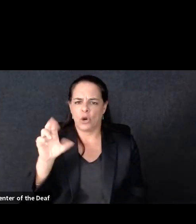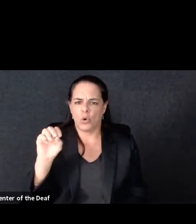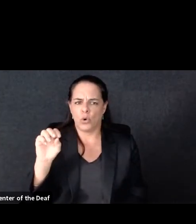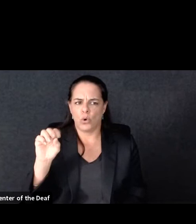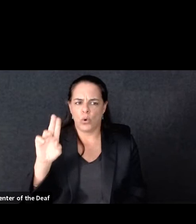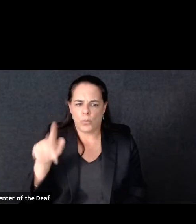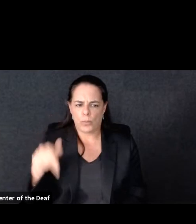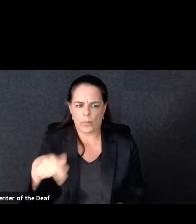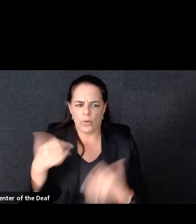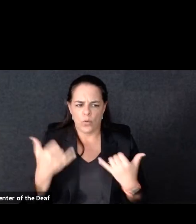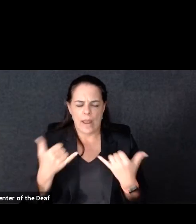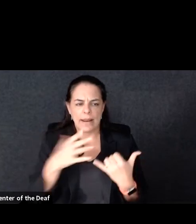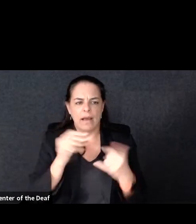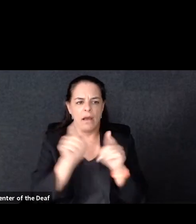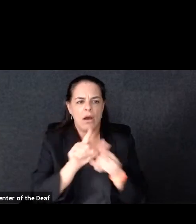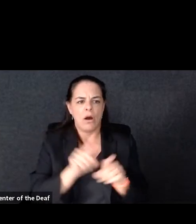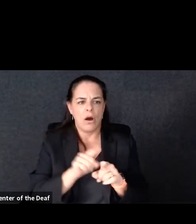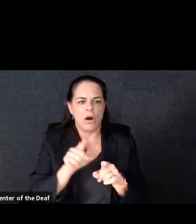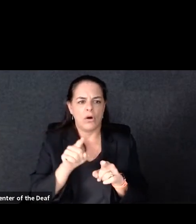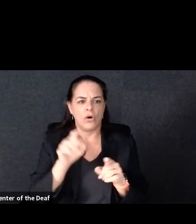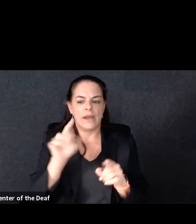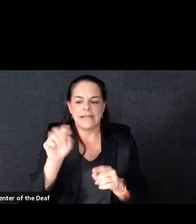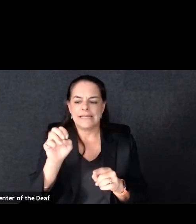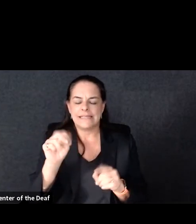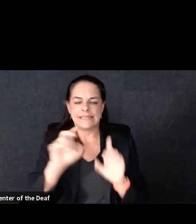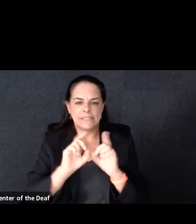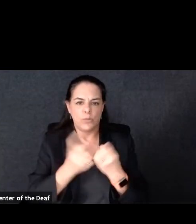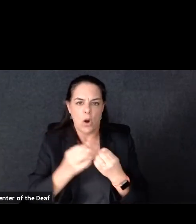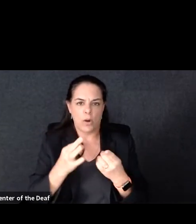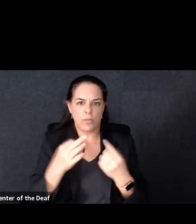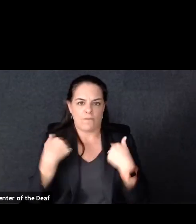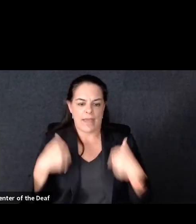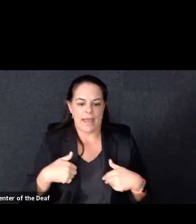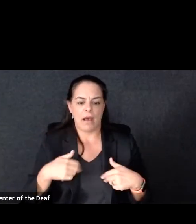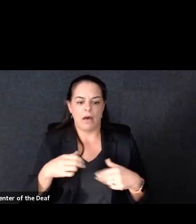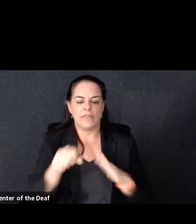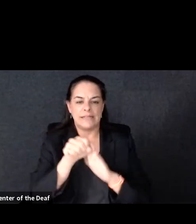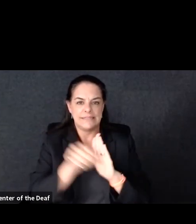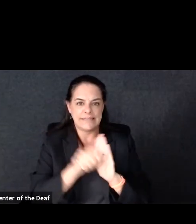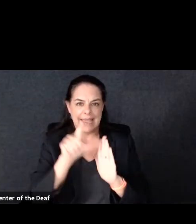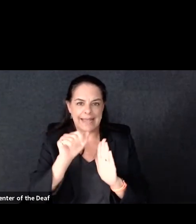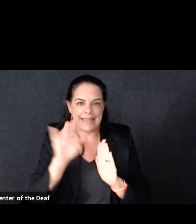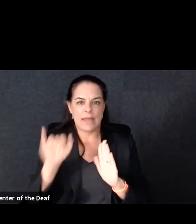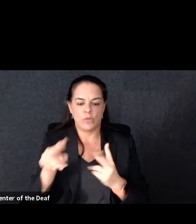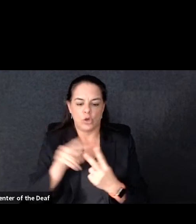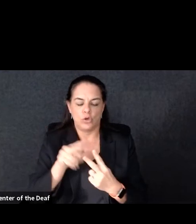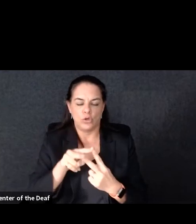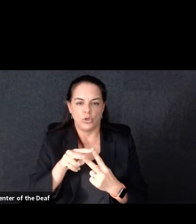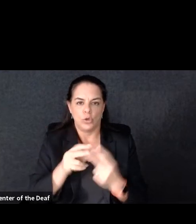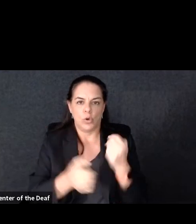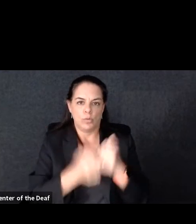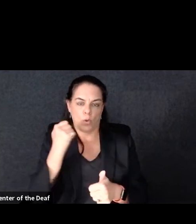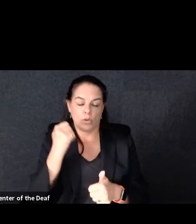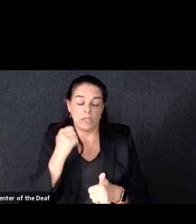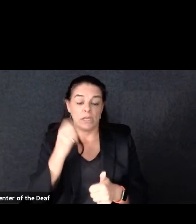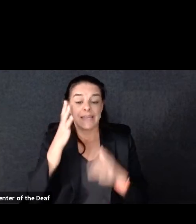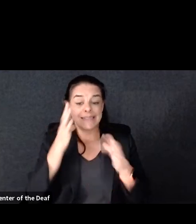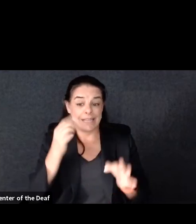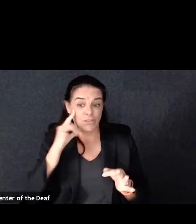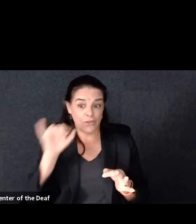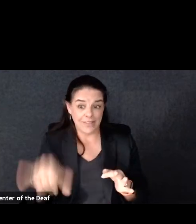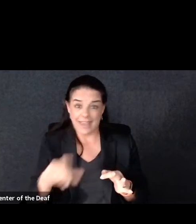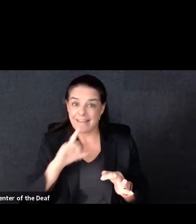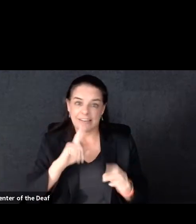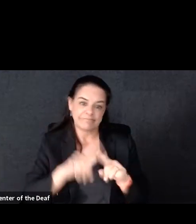had some, and then the Tennessee Department of Health State Lab are our 2 main labs that we're using. Decisions on that, again, is based